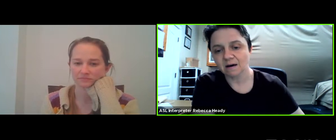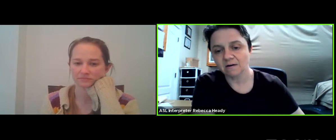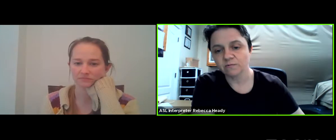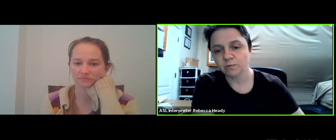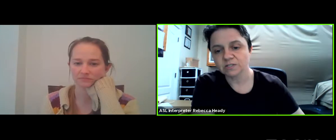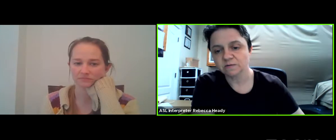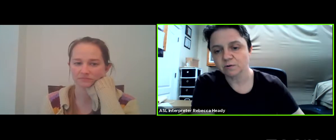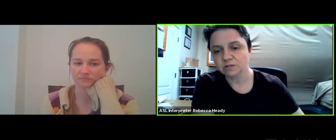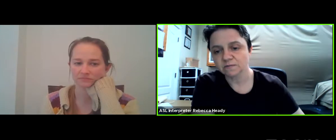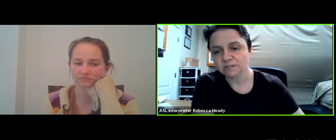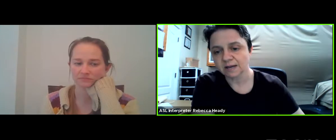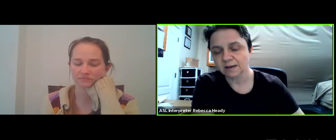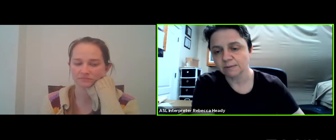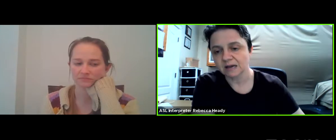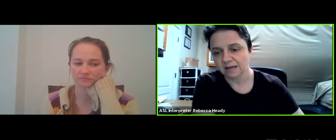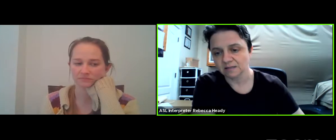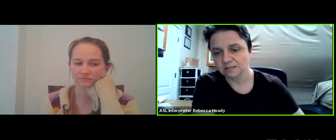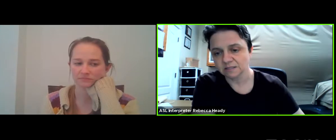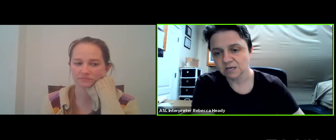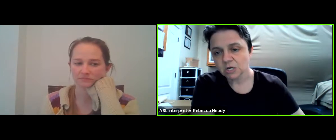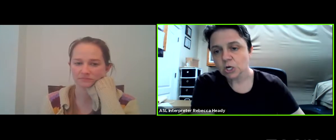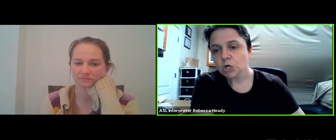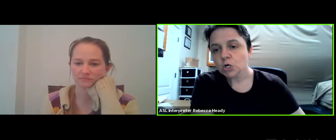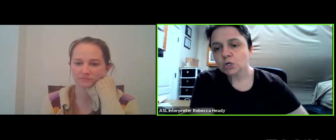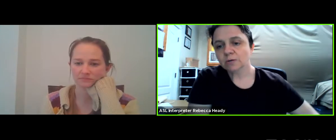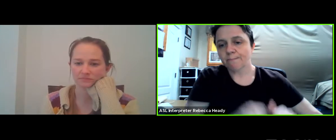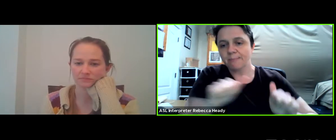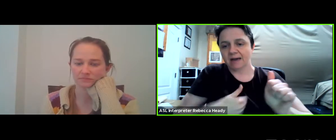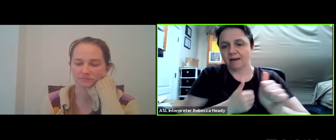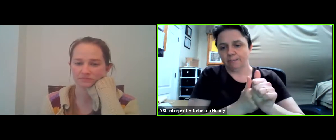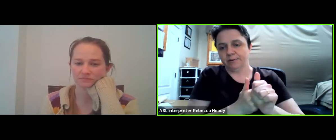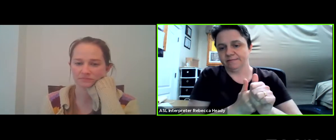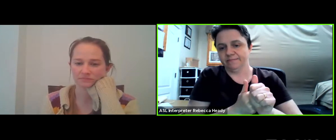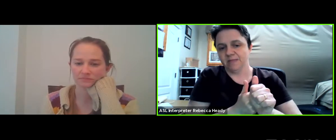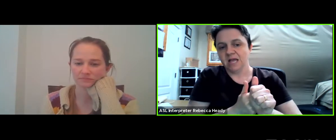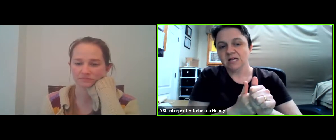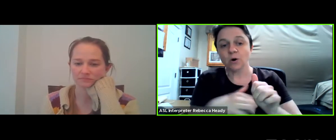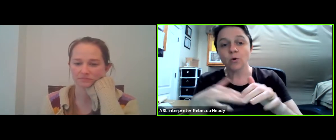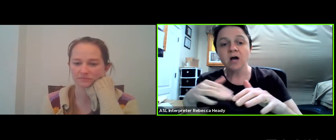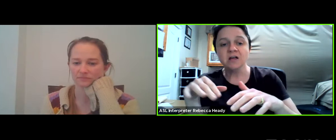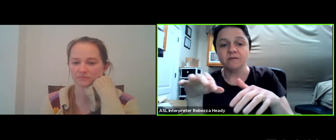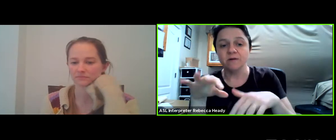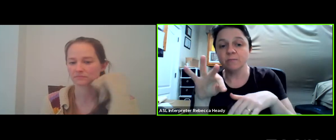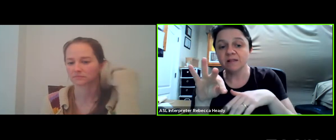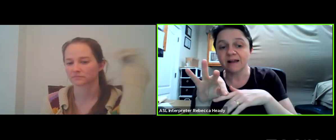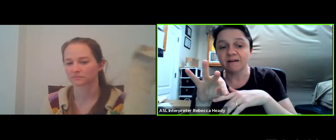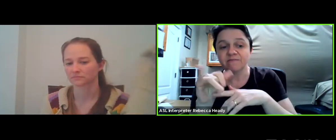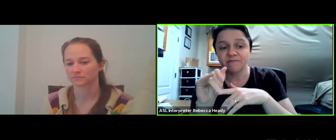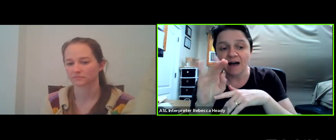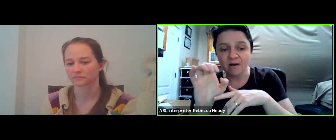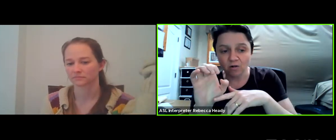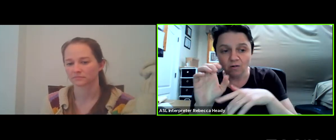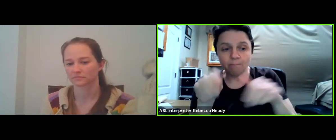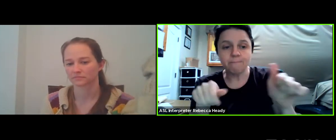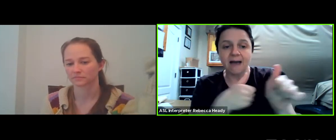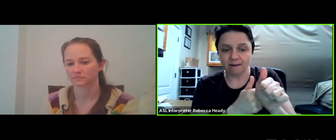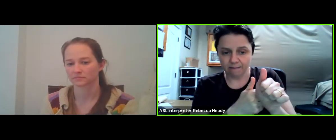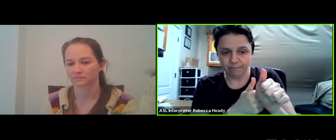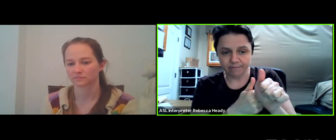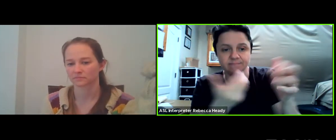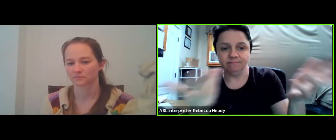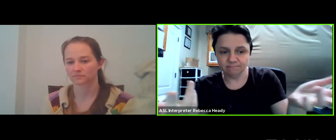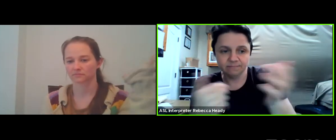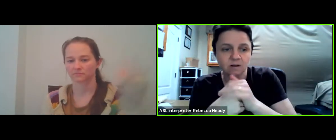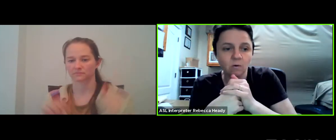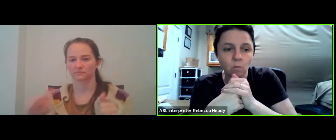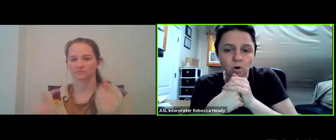the back of, which is a version of the sign behind. Backup. So it'd be like file